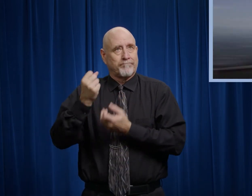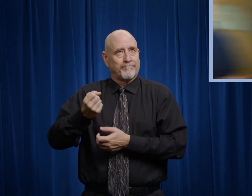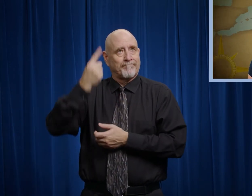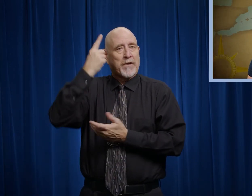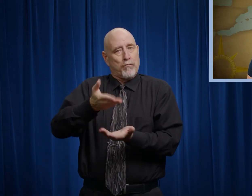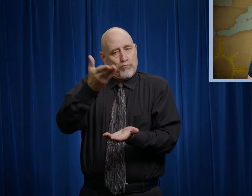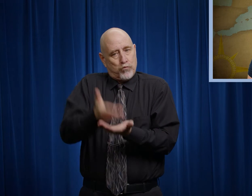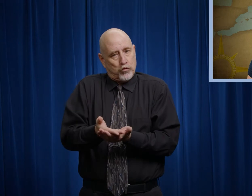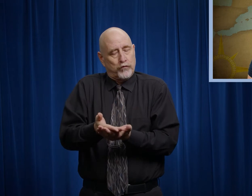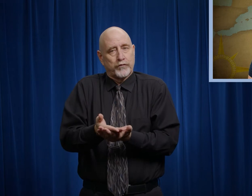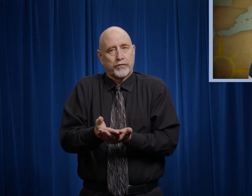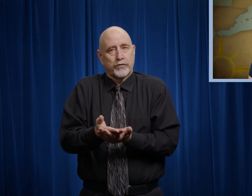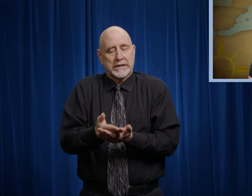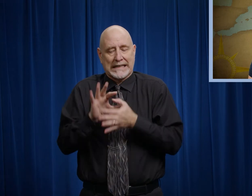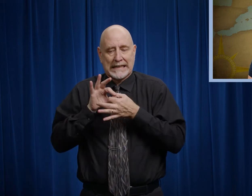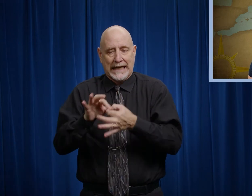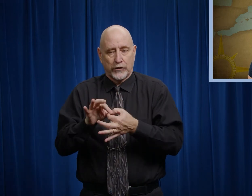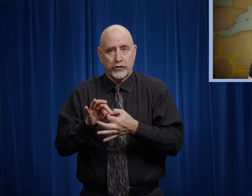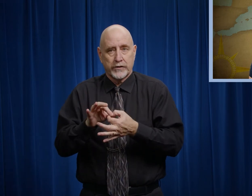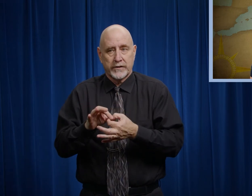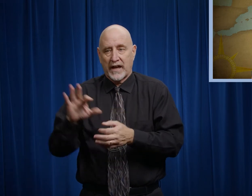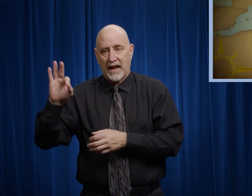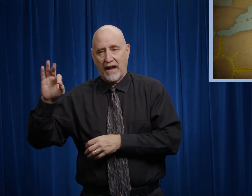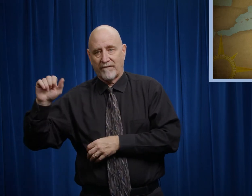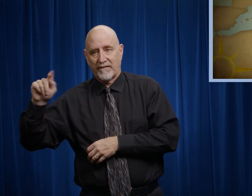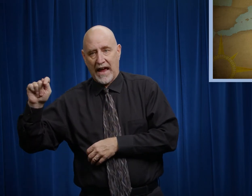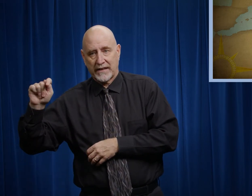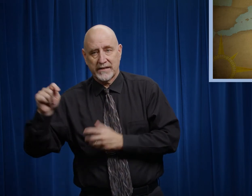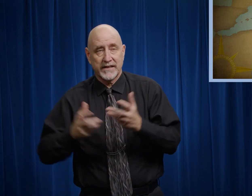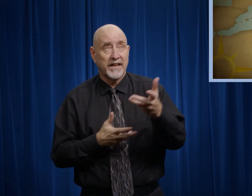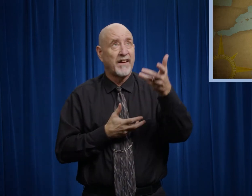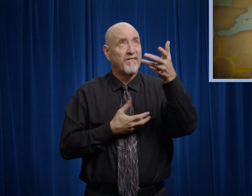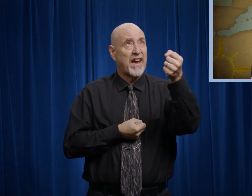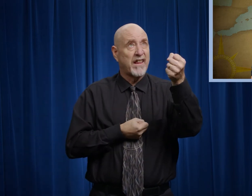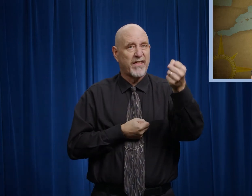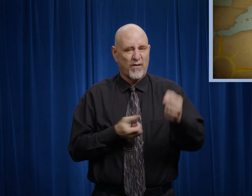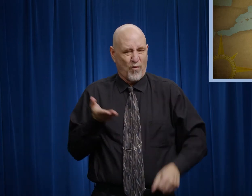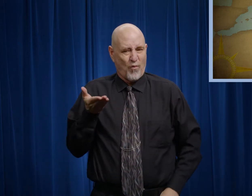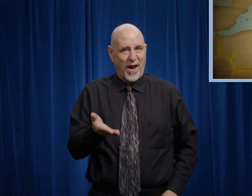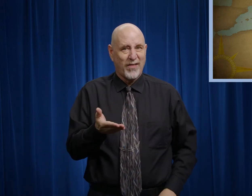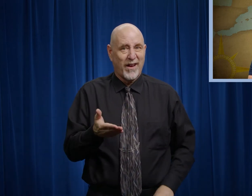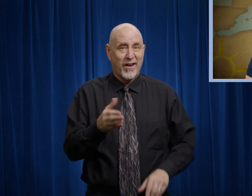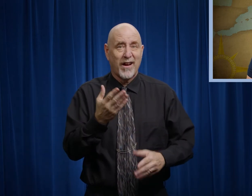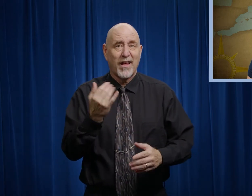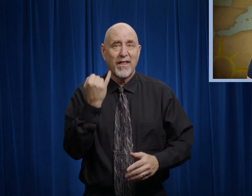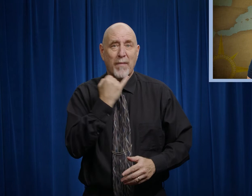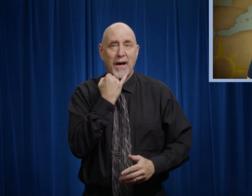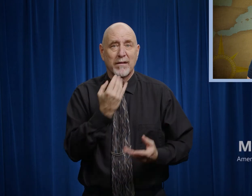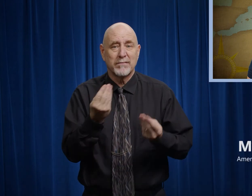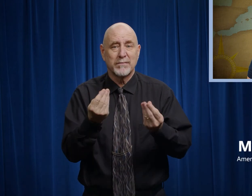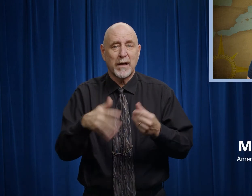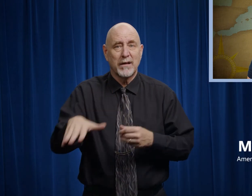It confirms a powerful connection between fact and faith right here in the land of the Bible.